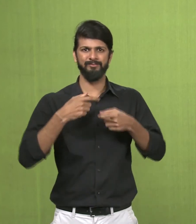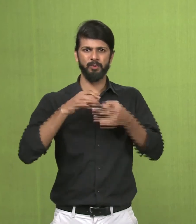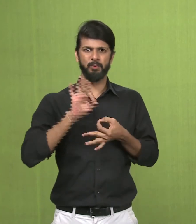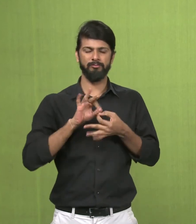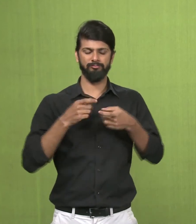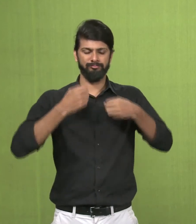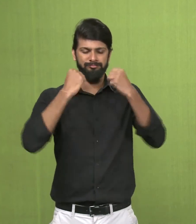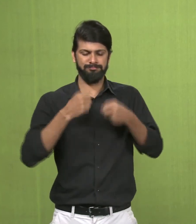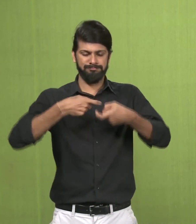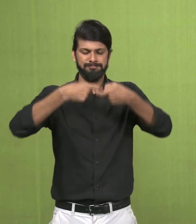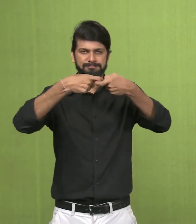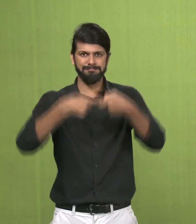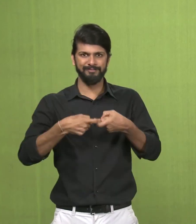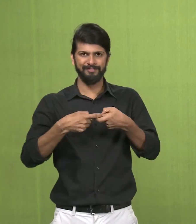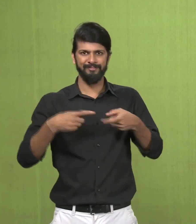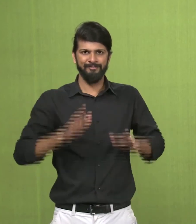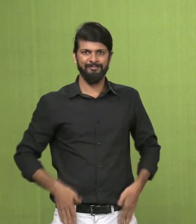in a Padmasana pose.